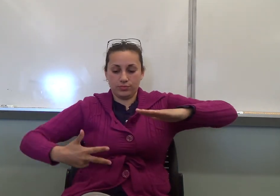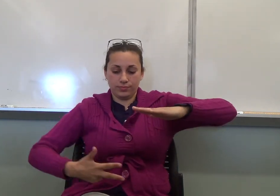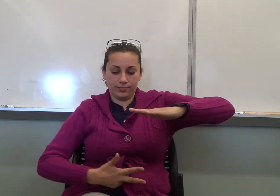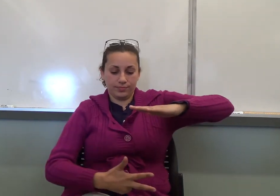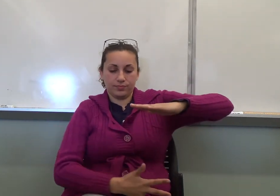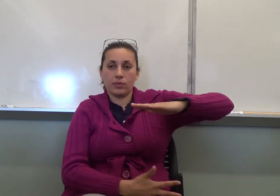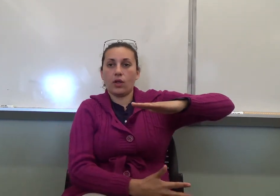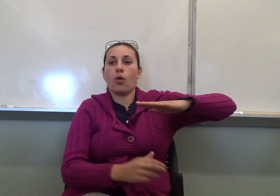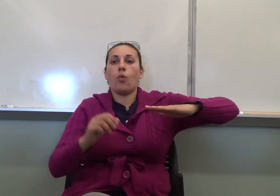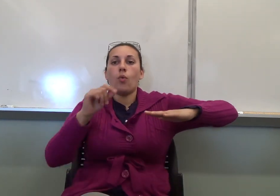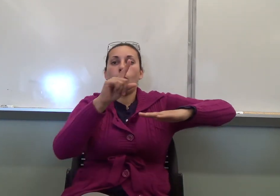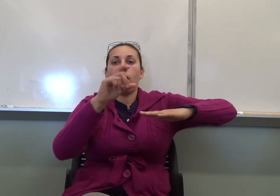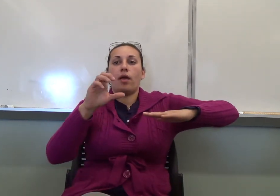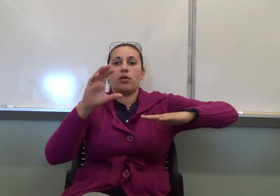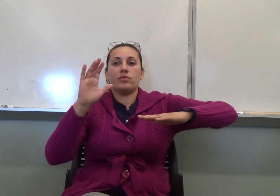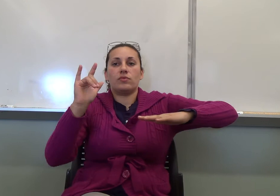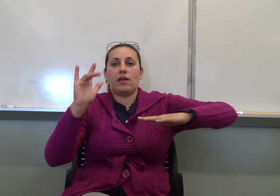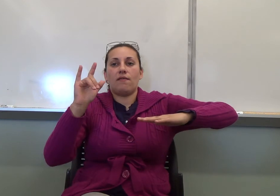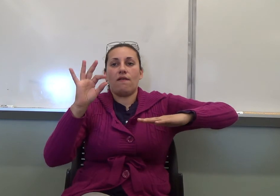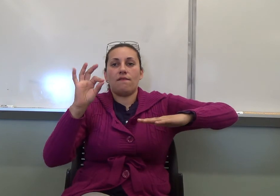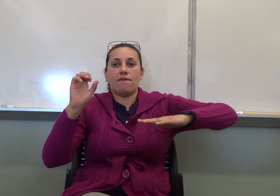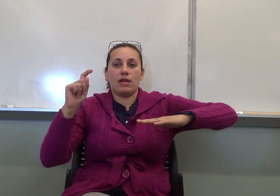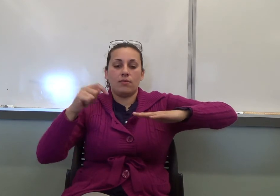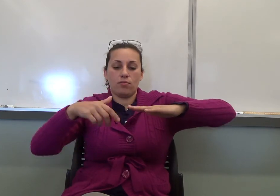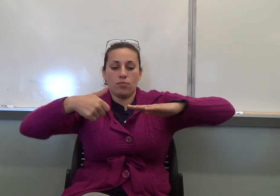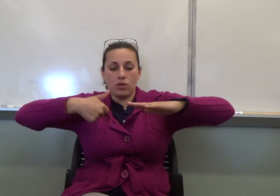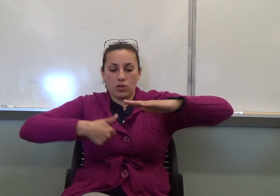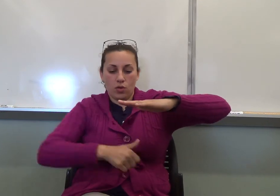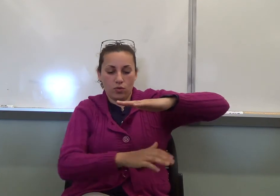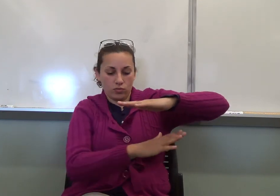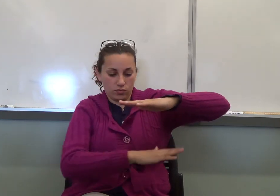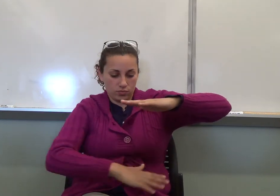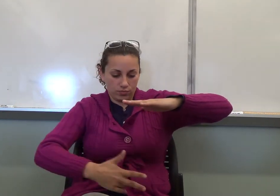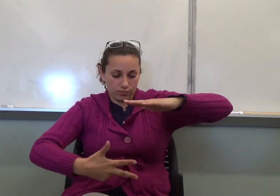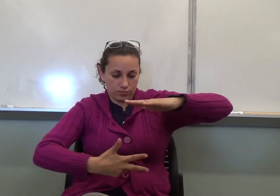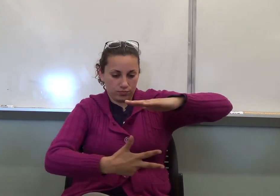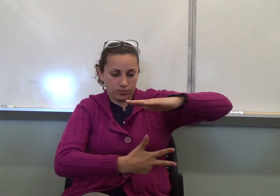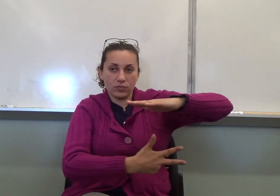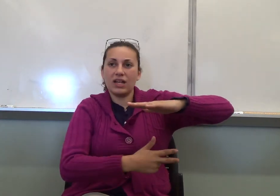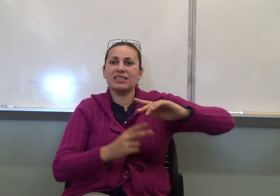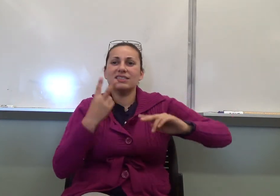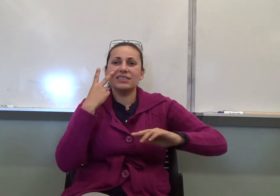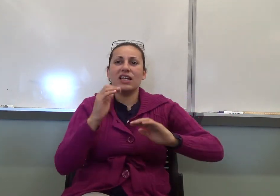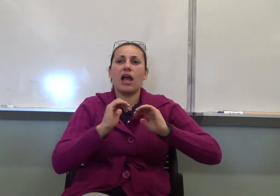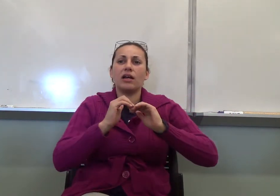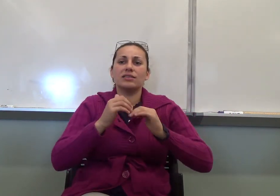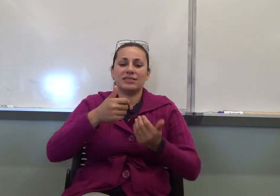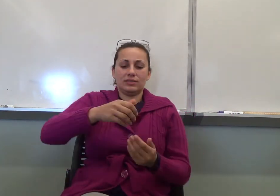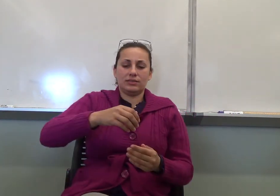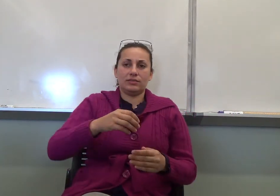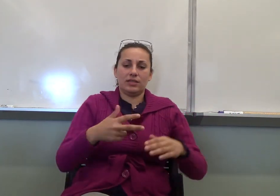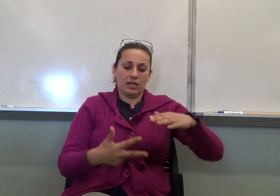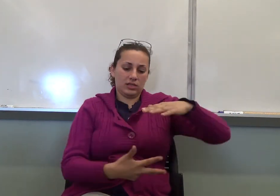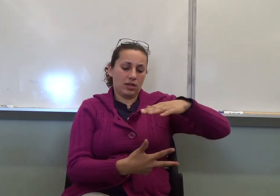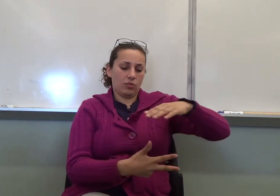sea level. Find the difference in elevation between the helicopter and the submarine. Now, first of all, it's